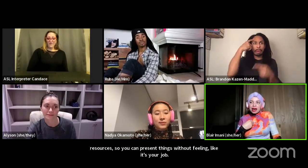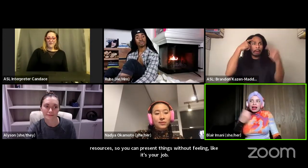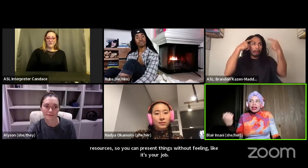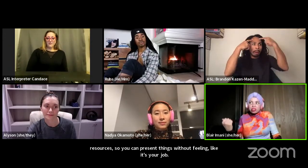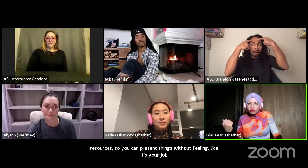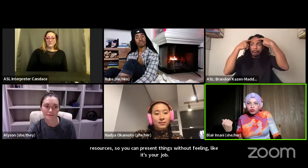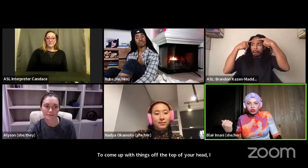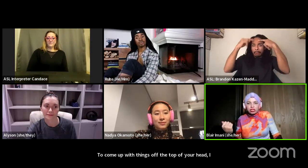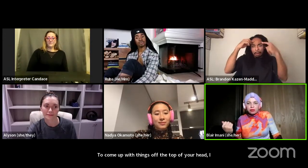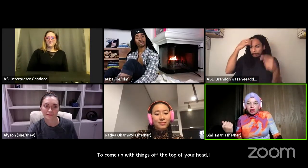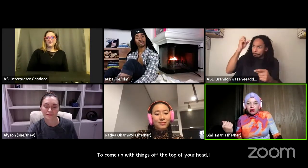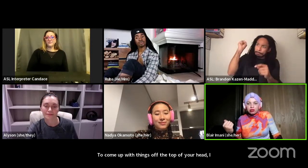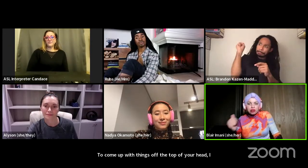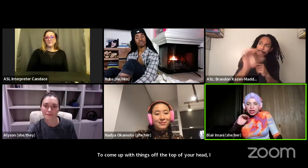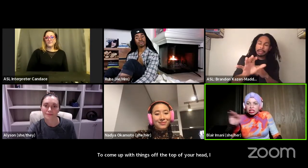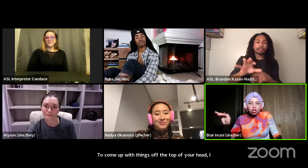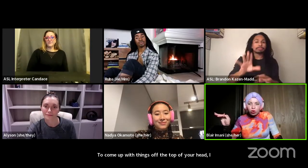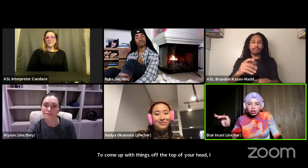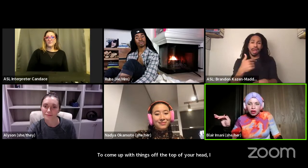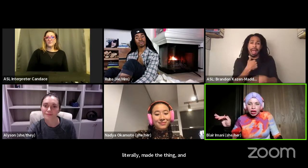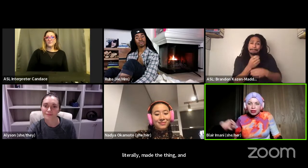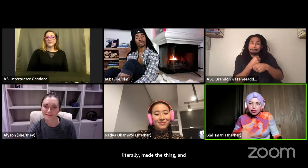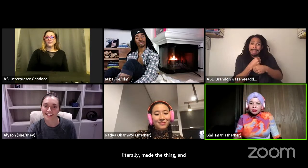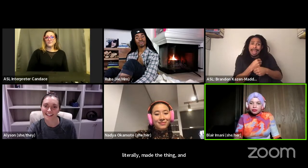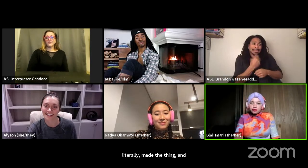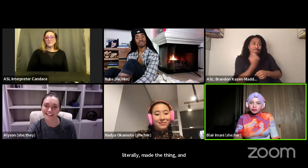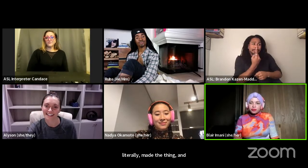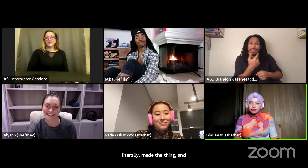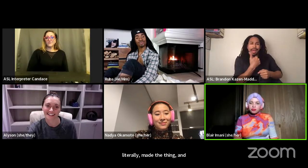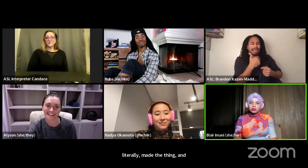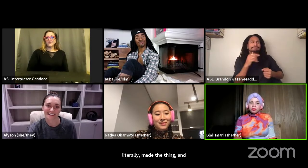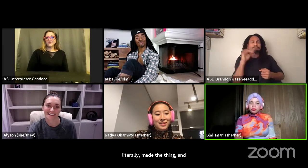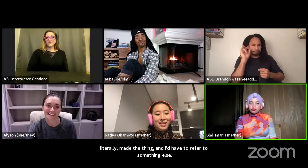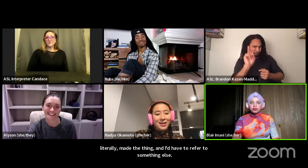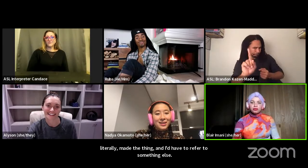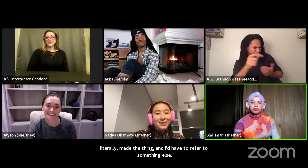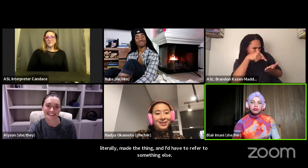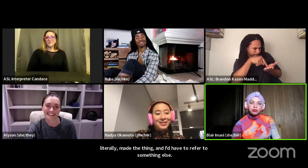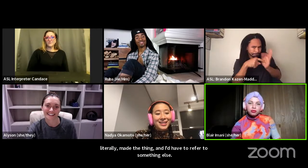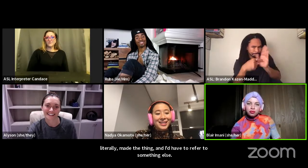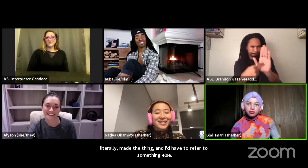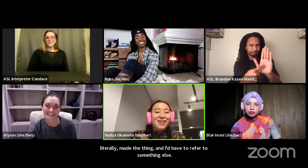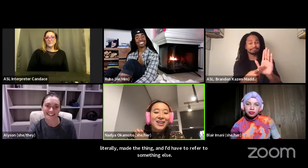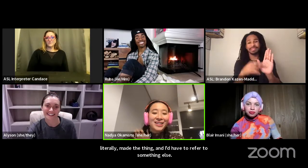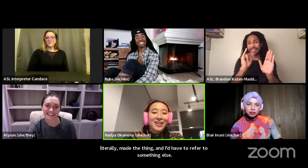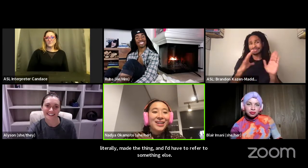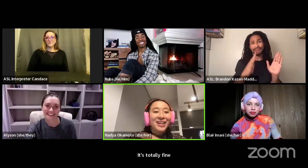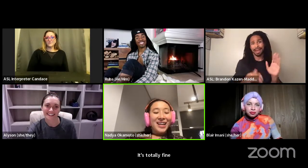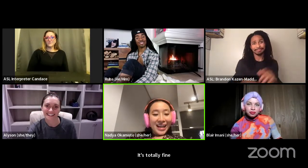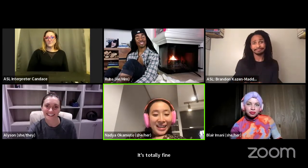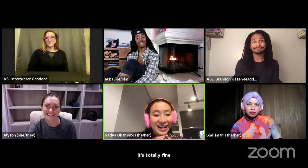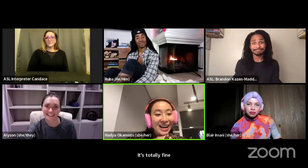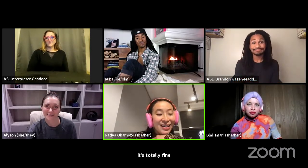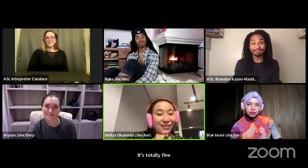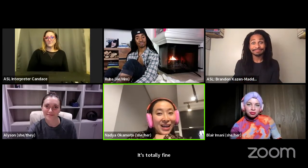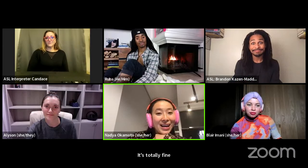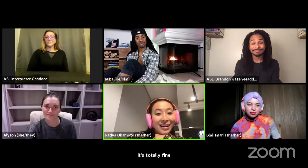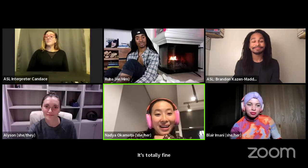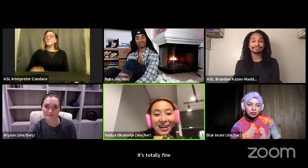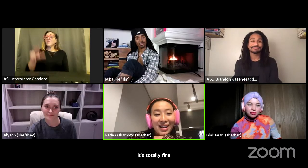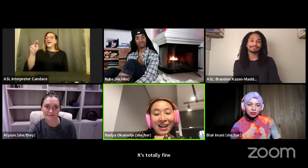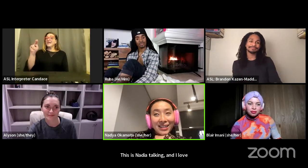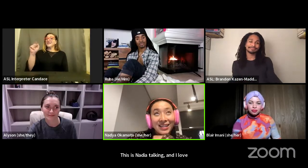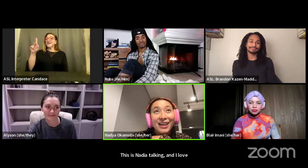made the thing and I had to refer to something else. It's totally fine. This is Nadia talking, and I love